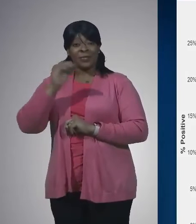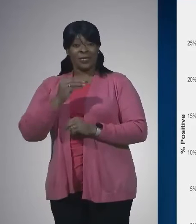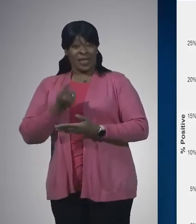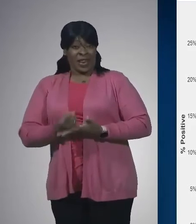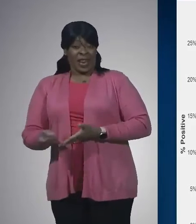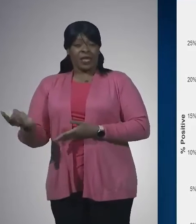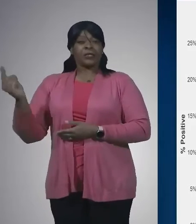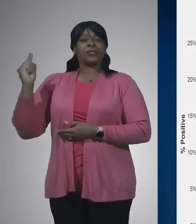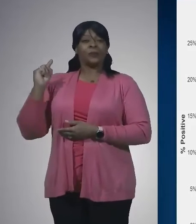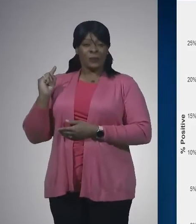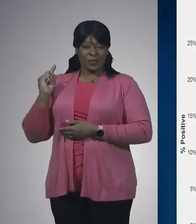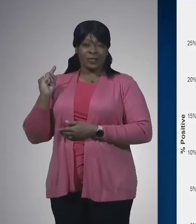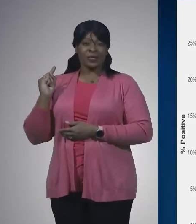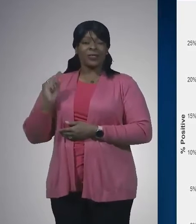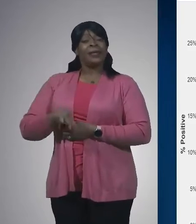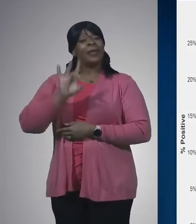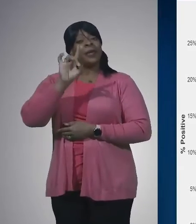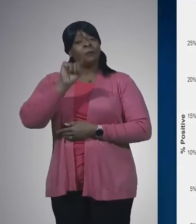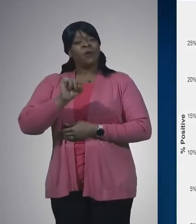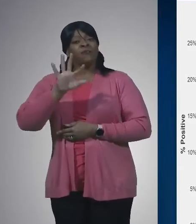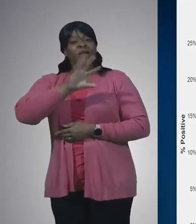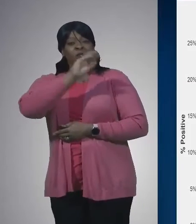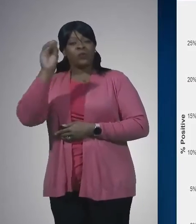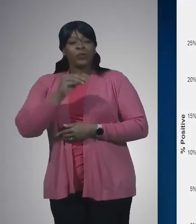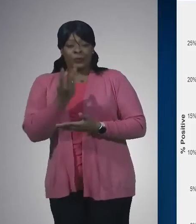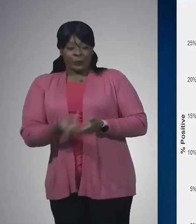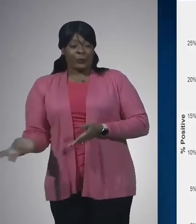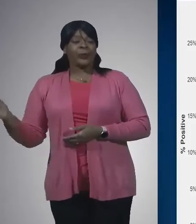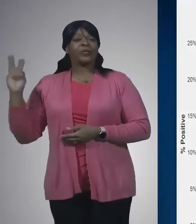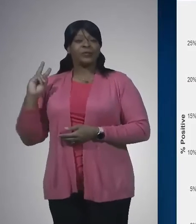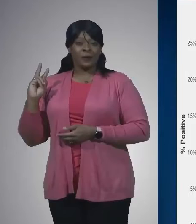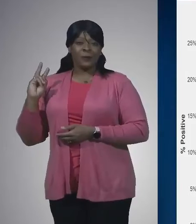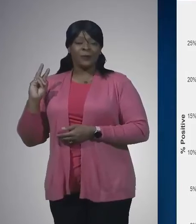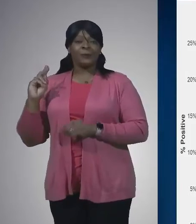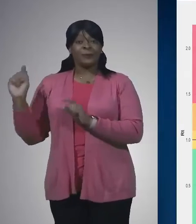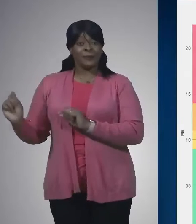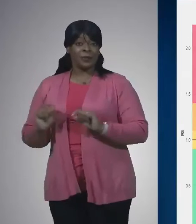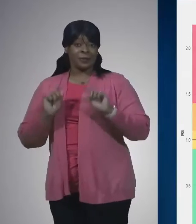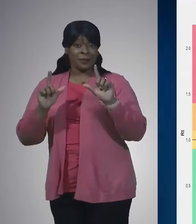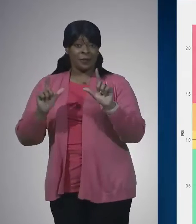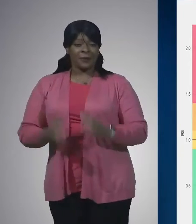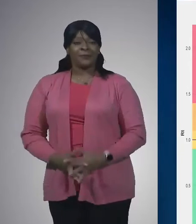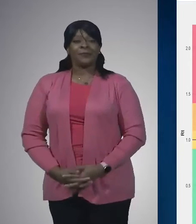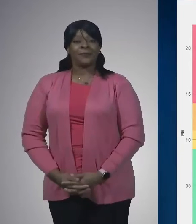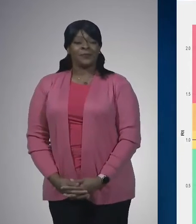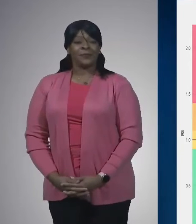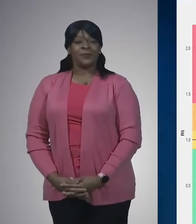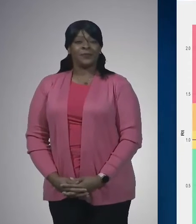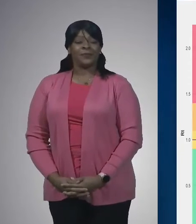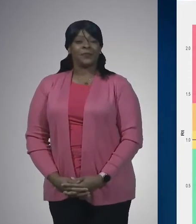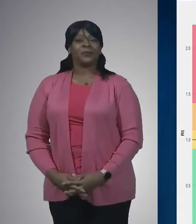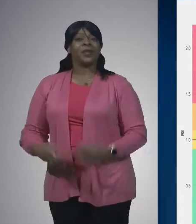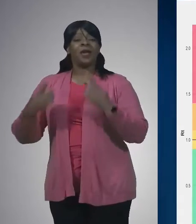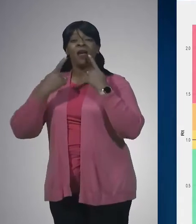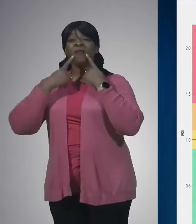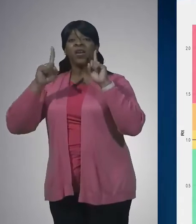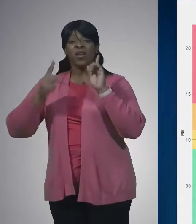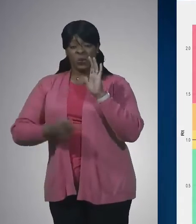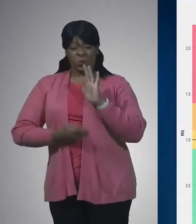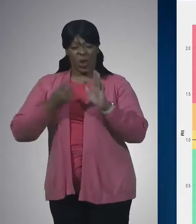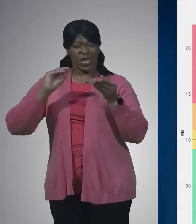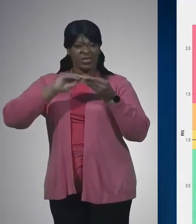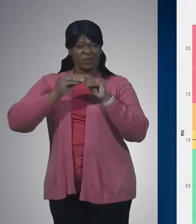time last week and 8.5% 2 weeks ago. Next slide. The effective reproductive number,